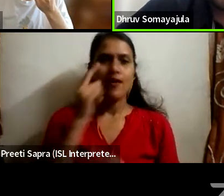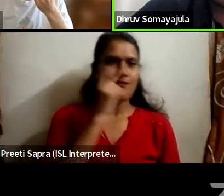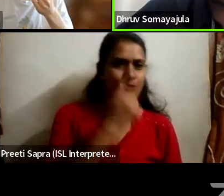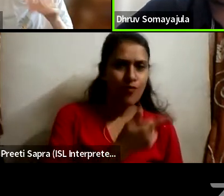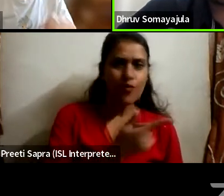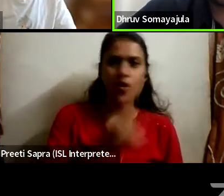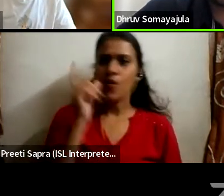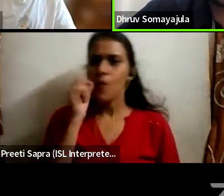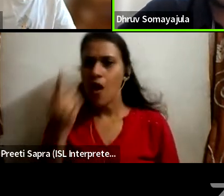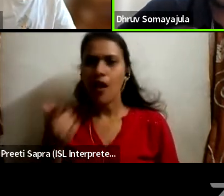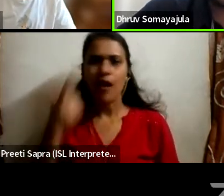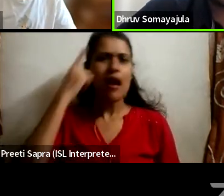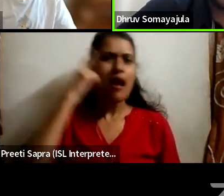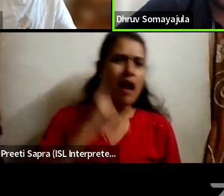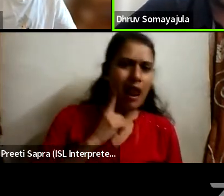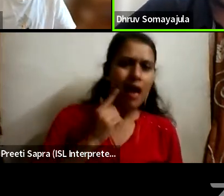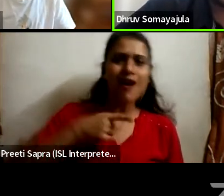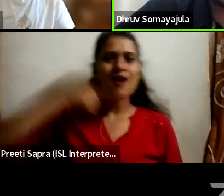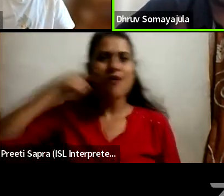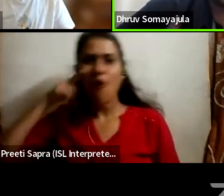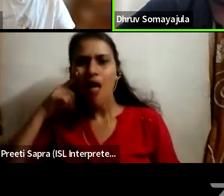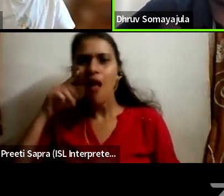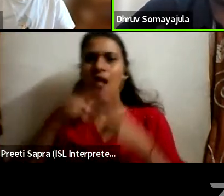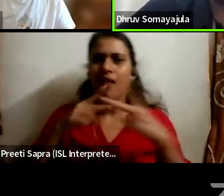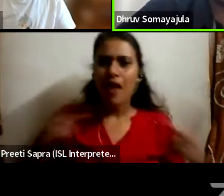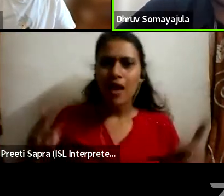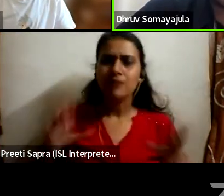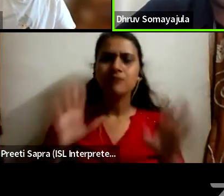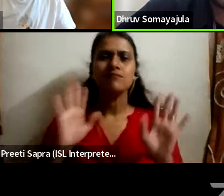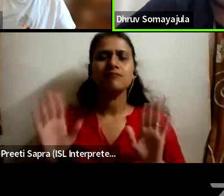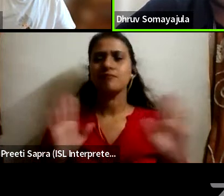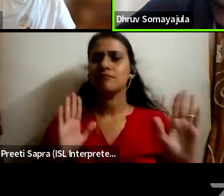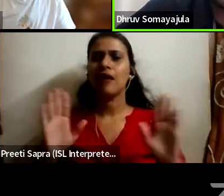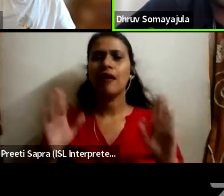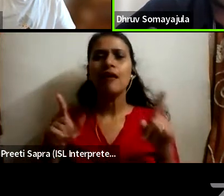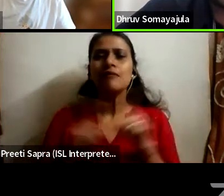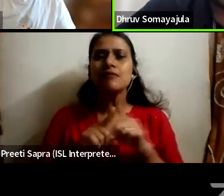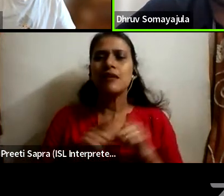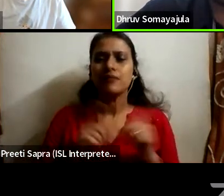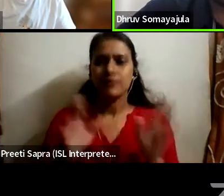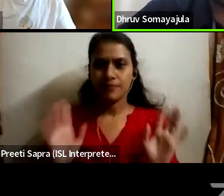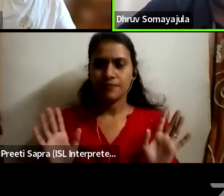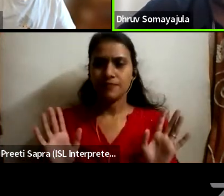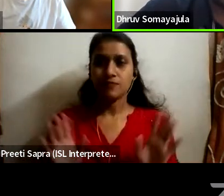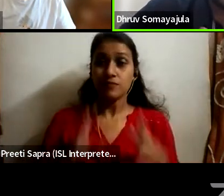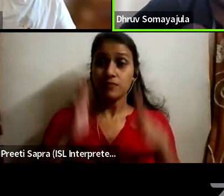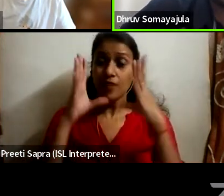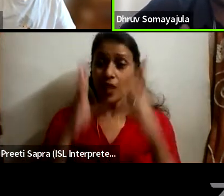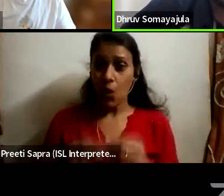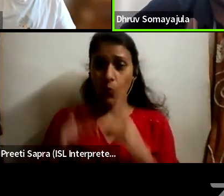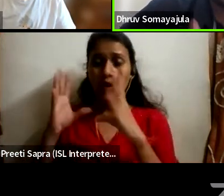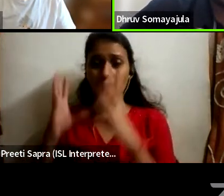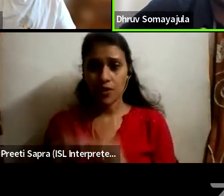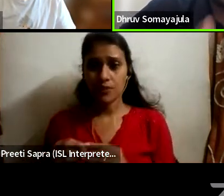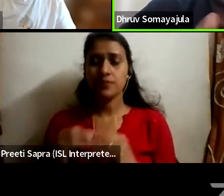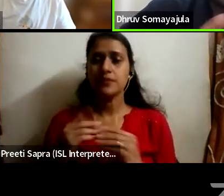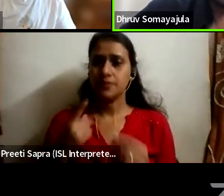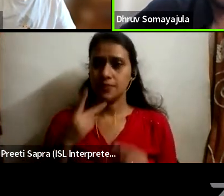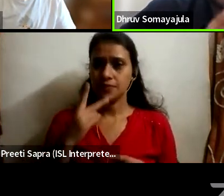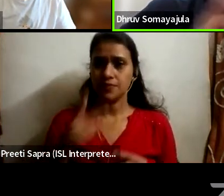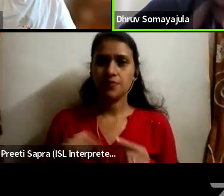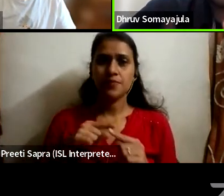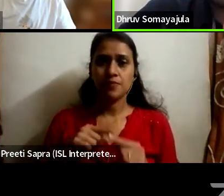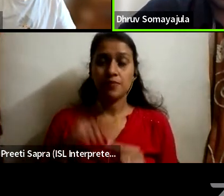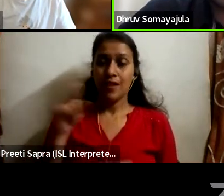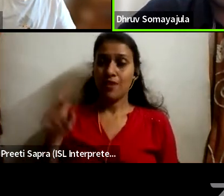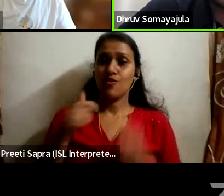particular race or something of that sort within our training data set, which may lead to inaccuracies like, which is like, it